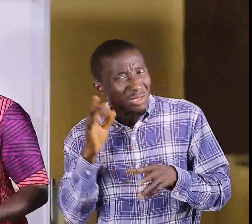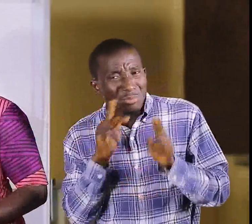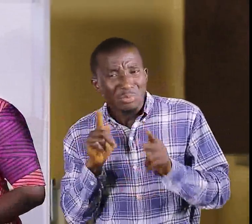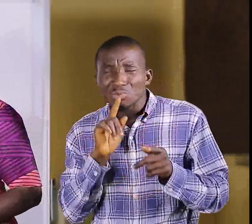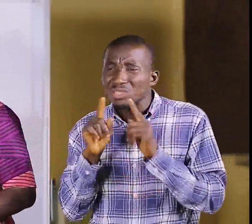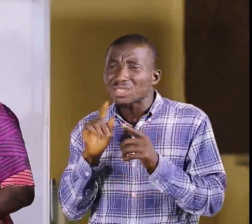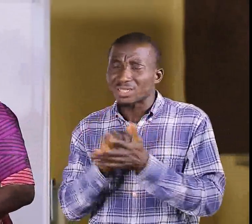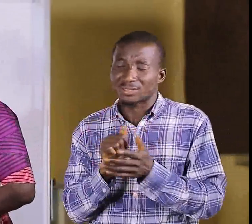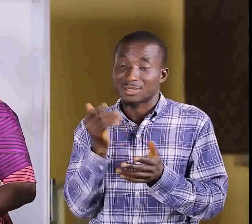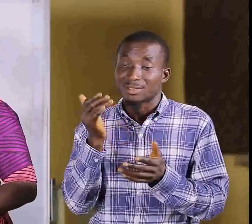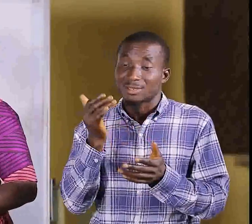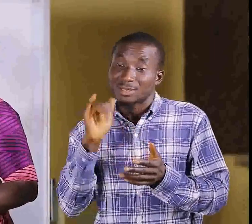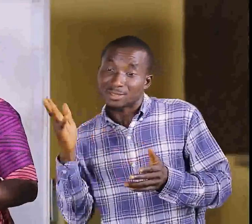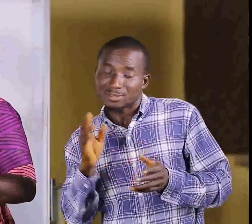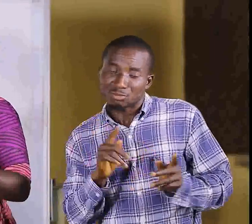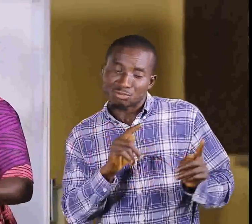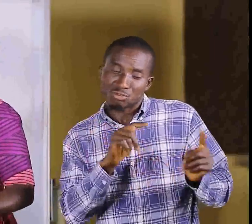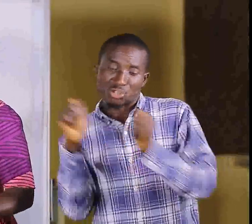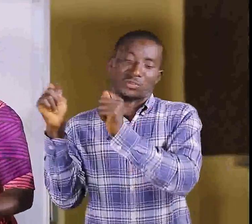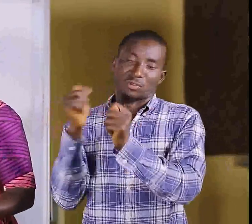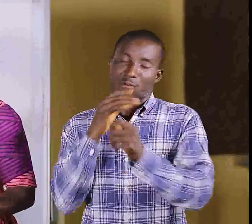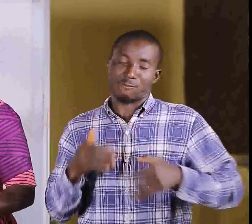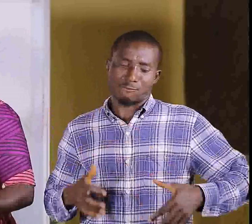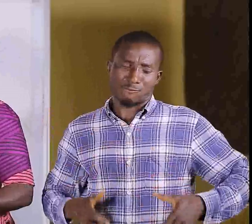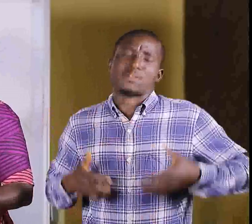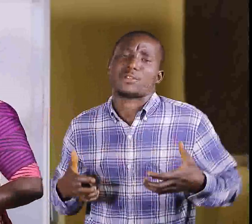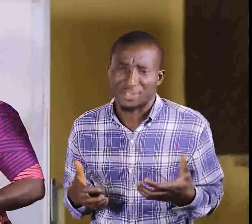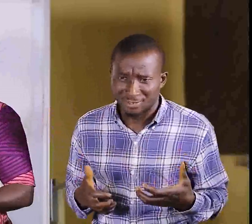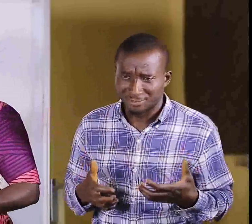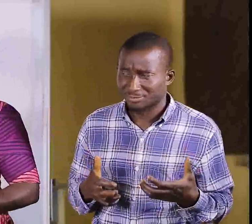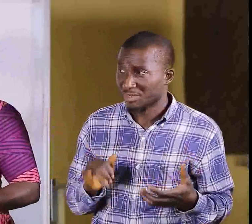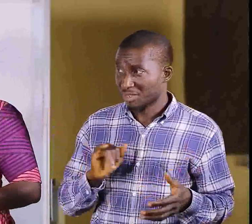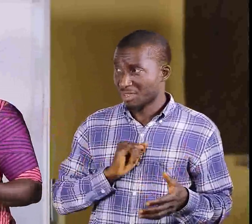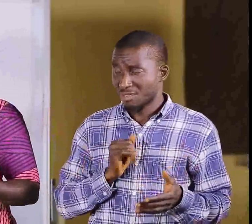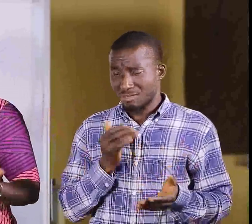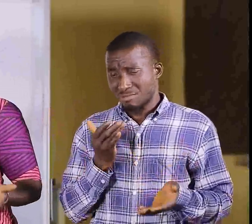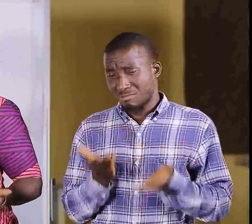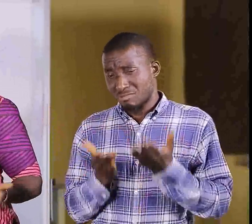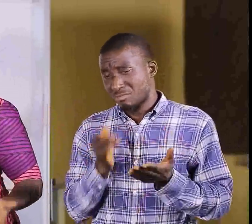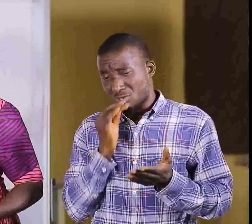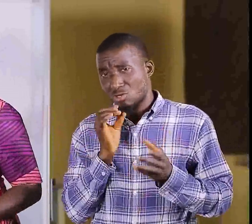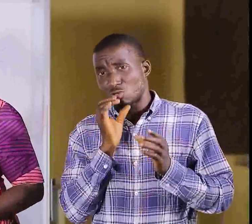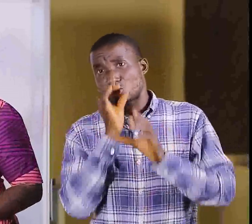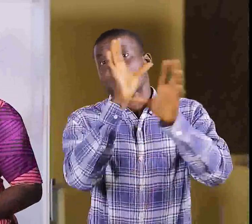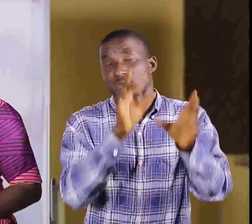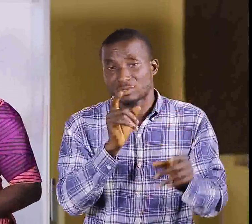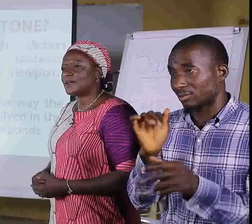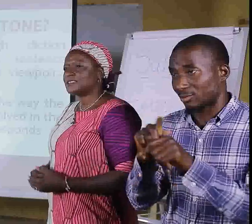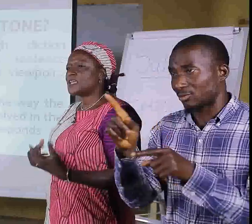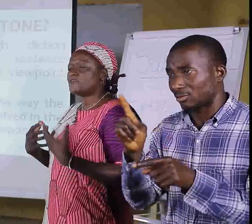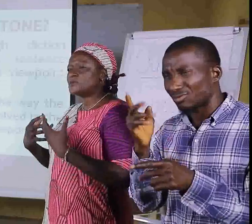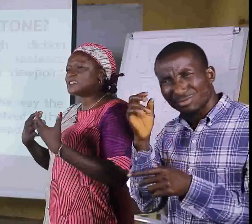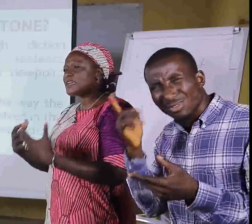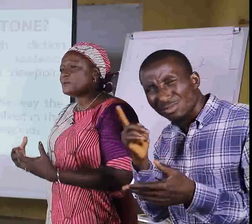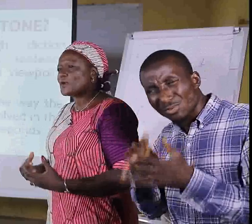of aggression. I may be shouting at you, and you would wonder, why is she shouting?